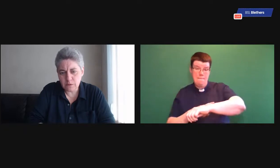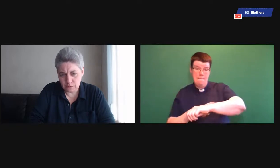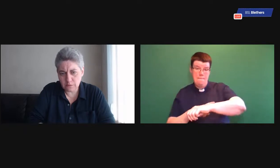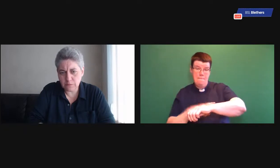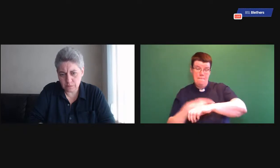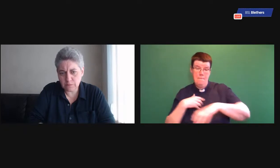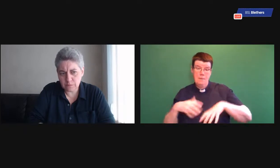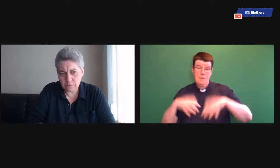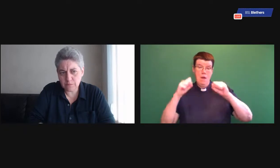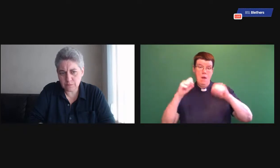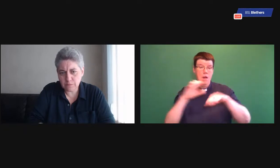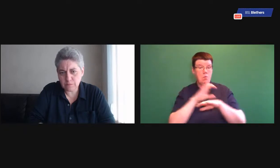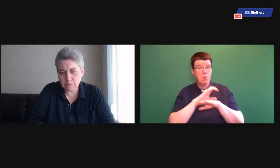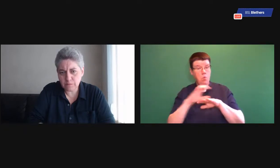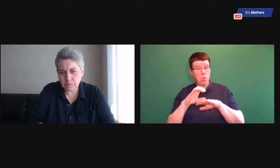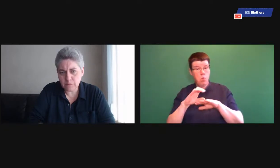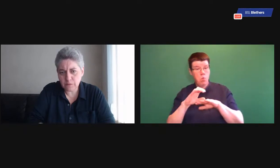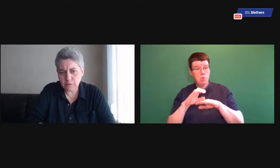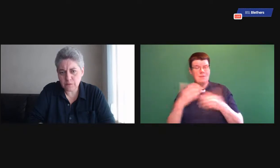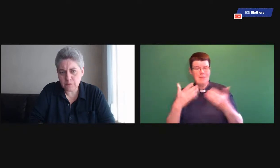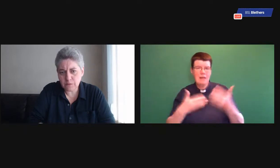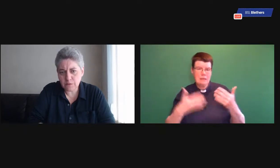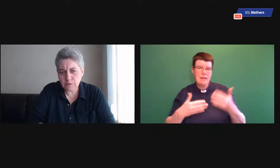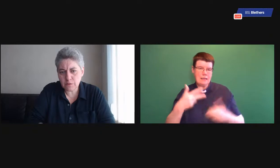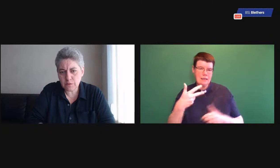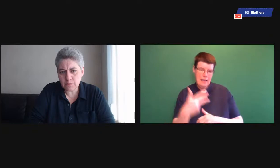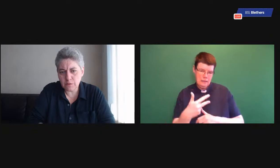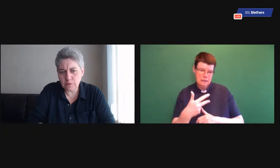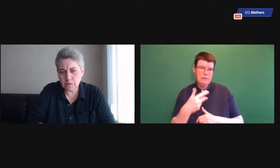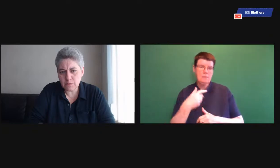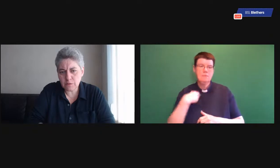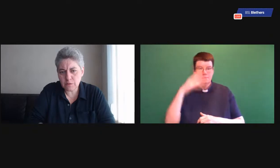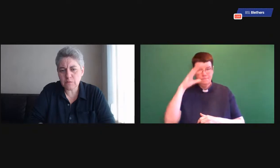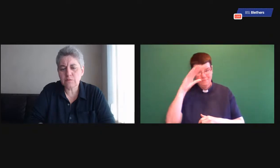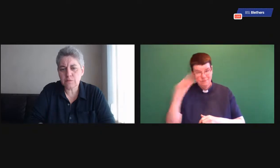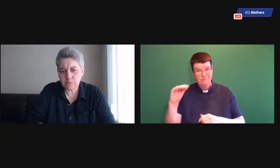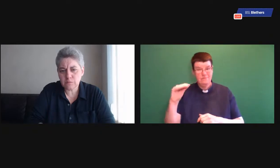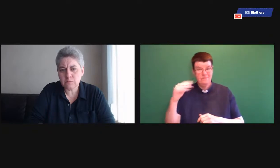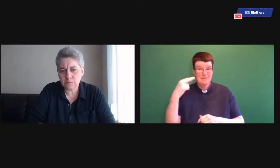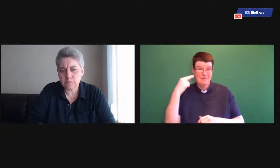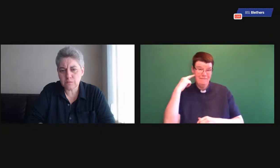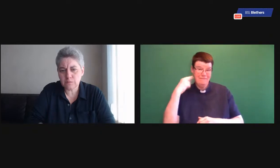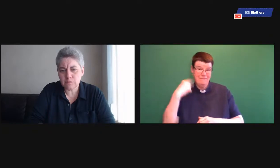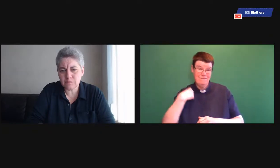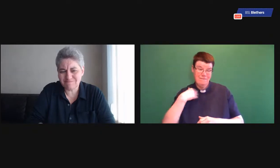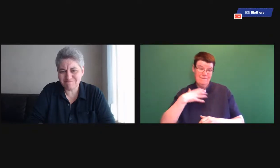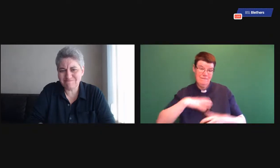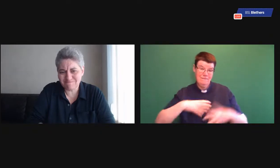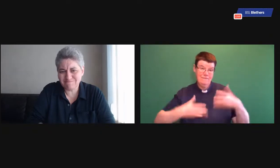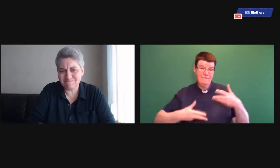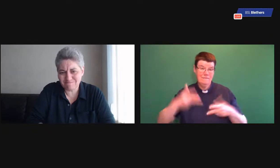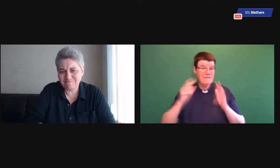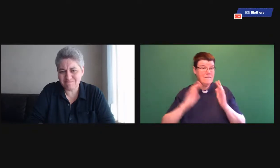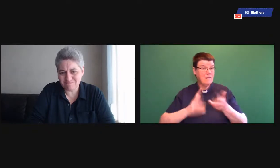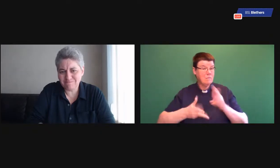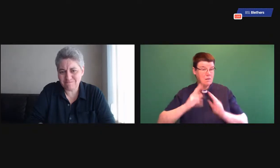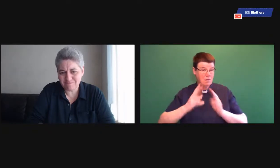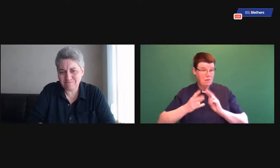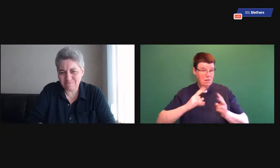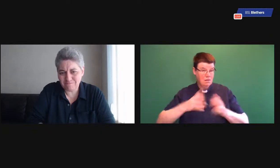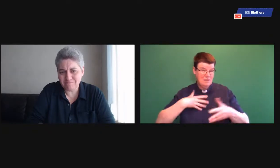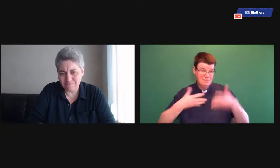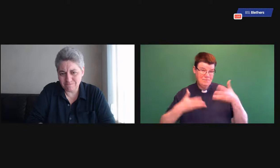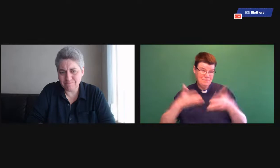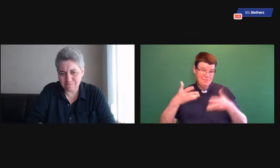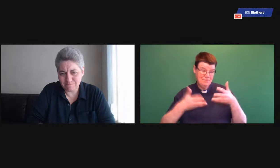CSWs. But remember, at that time, this was the first time that I was doing the course, and it was 1998. And I did tell them that I